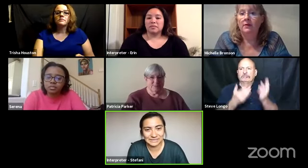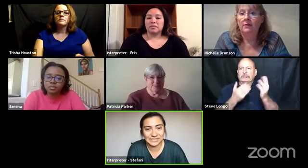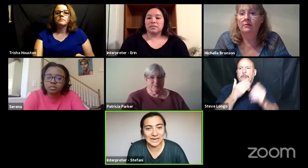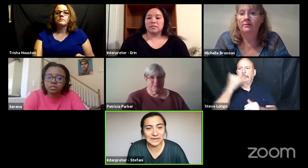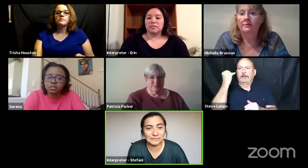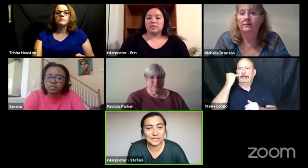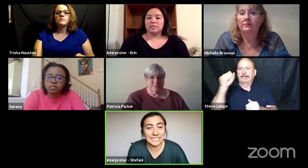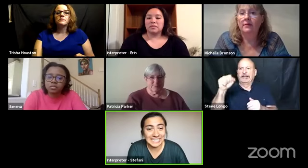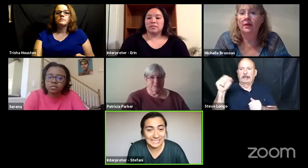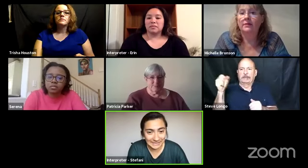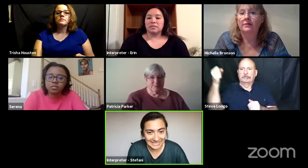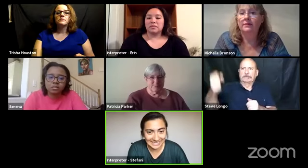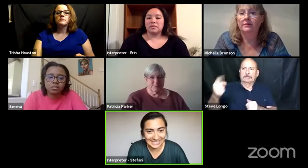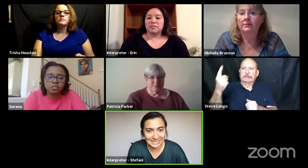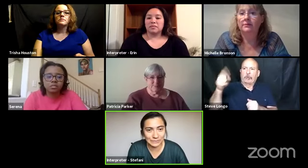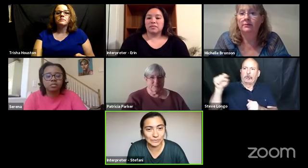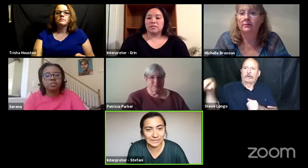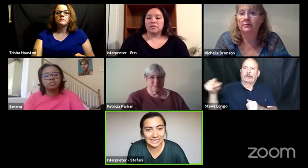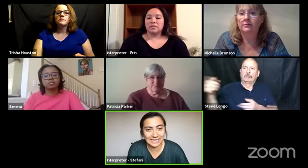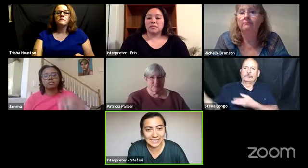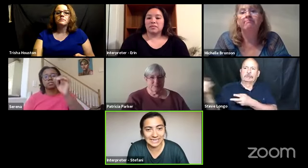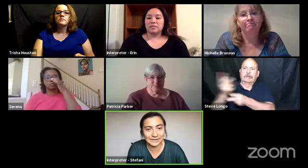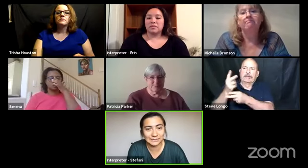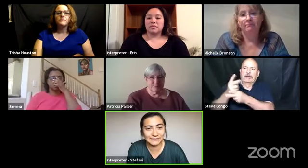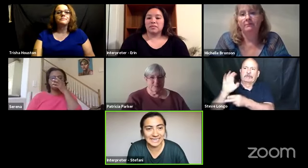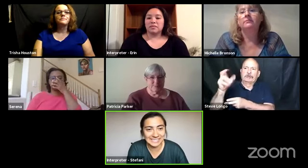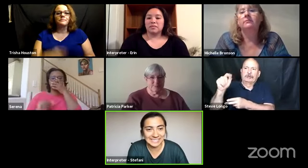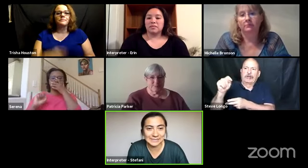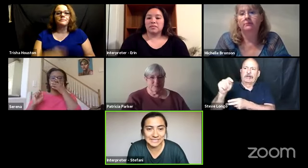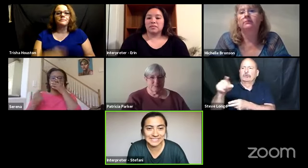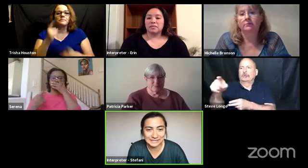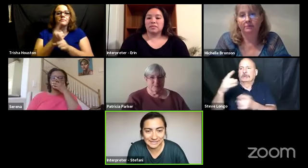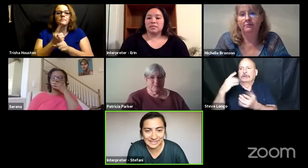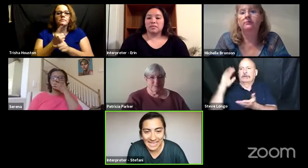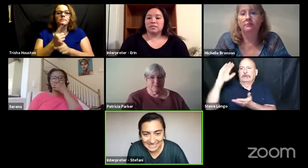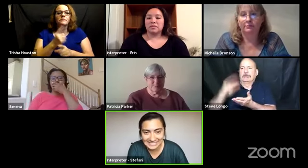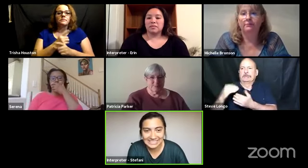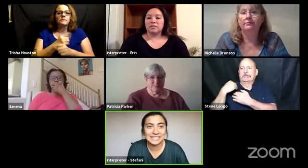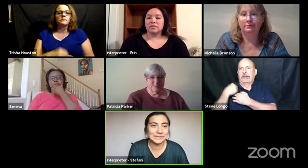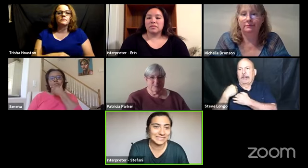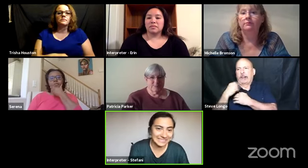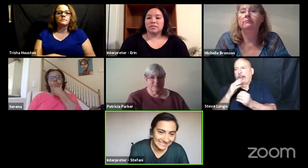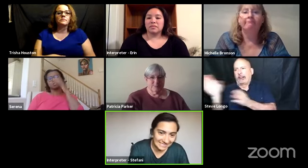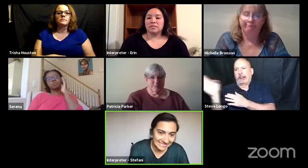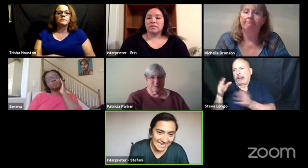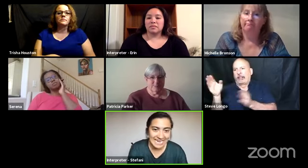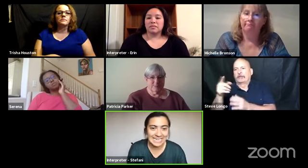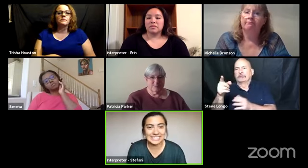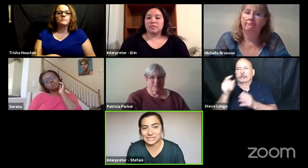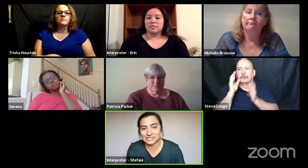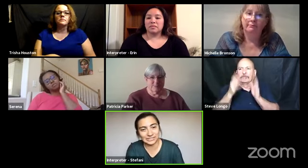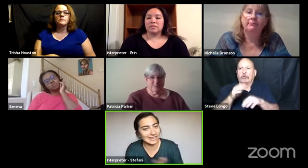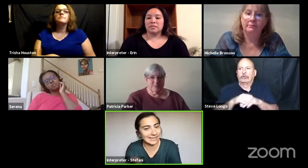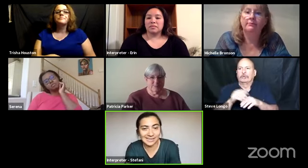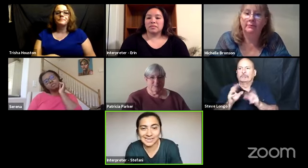So I know for our next meeting, we'll be revising some of the stuff that we discussed today to make sure that next